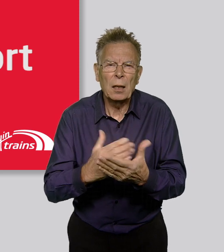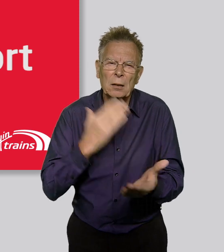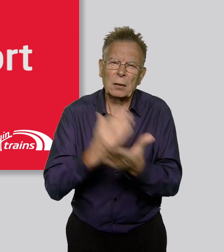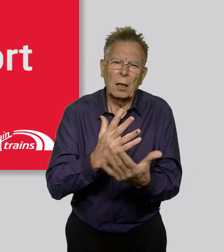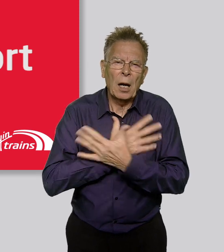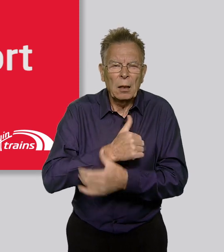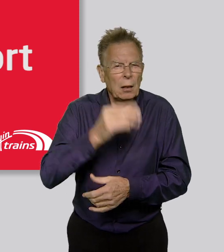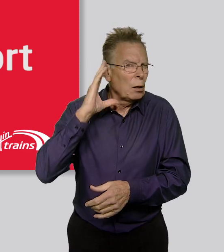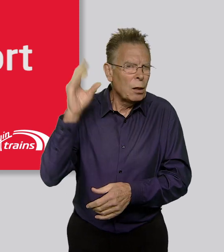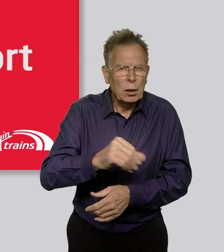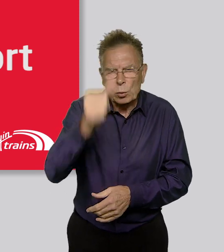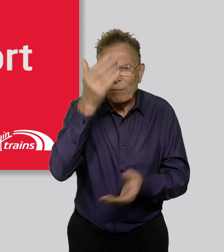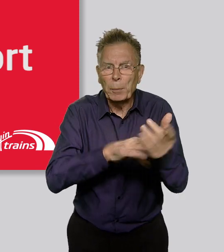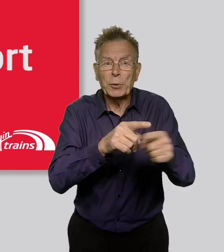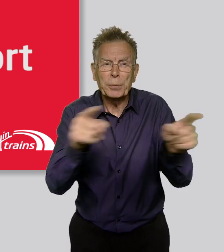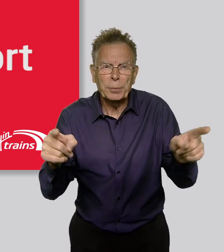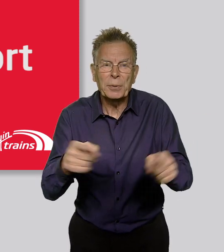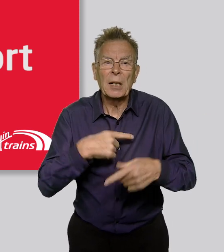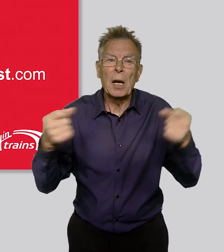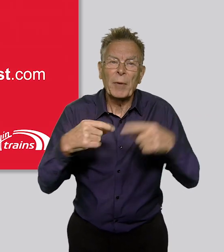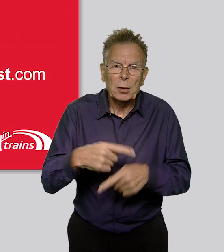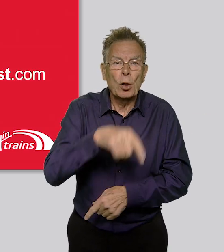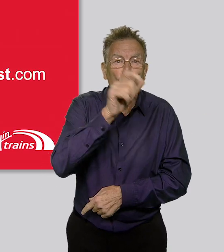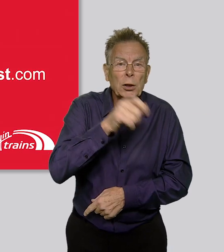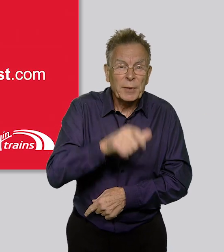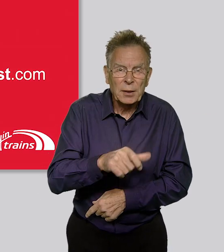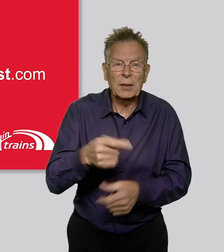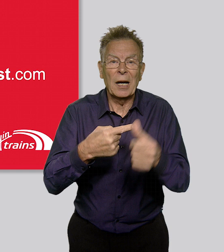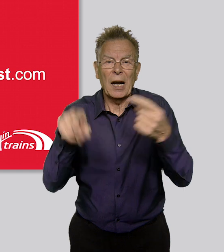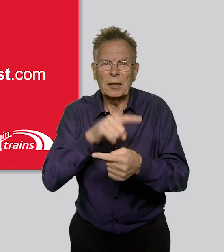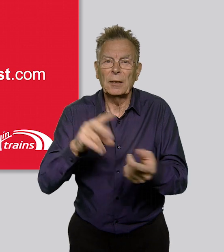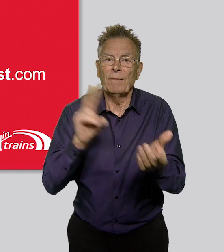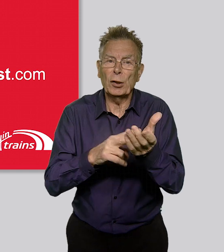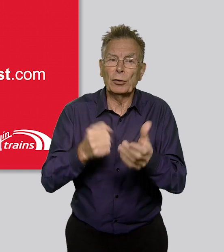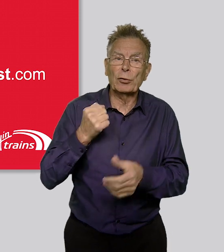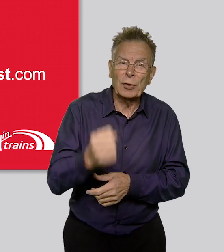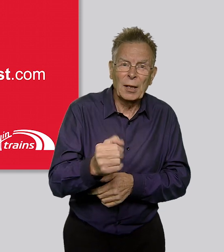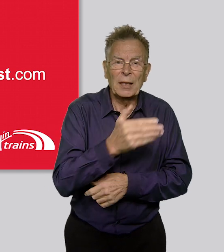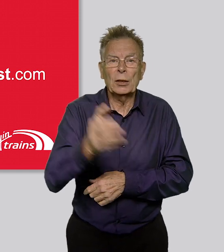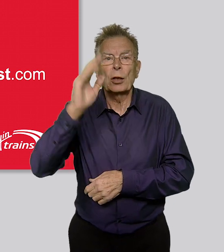all, we'd genuinely love to hear from you. Email us,